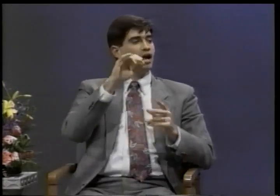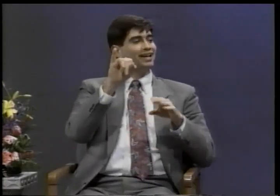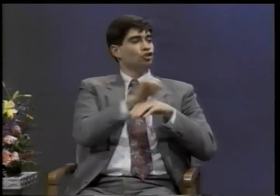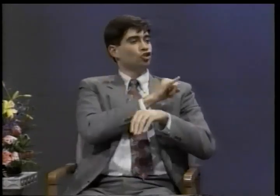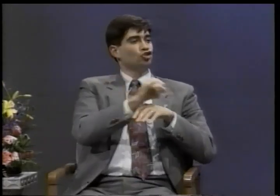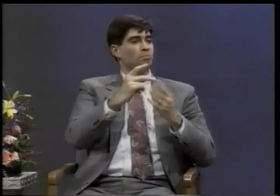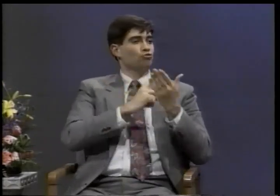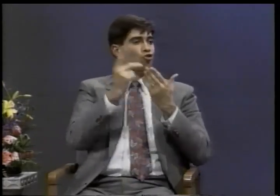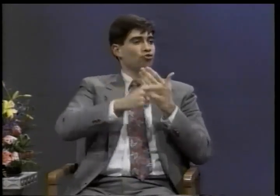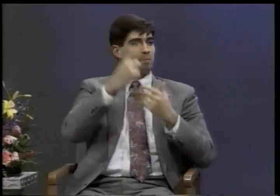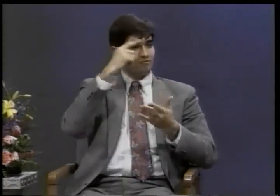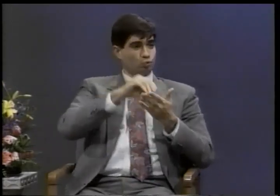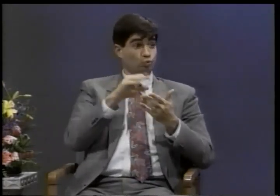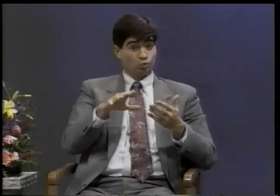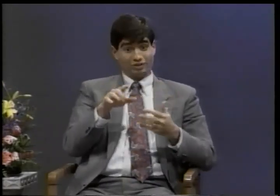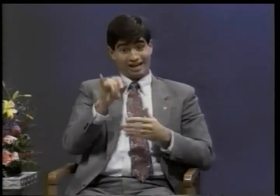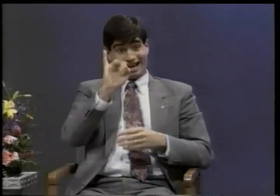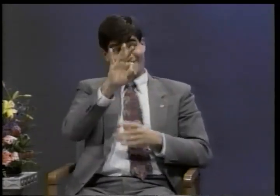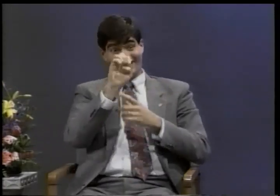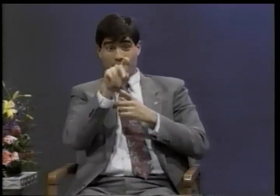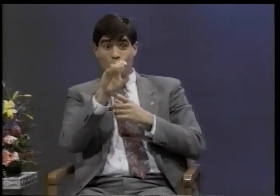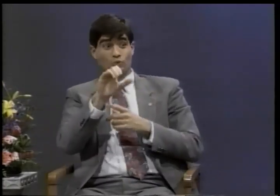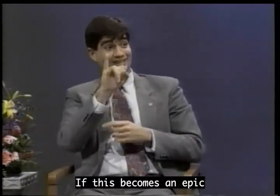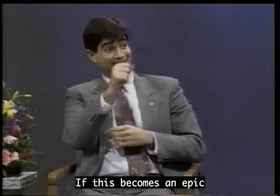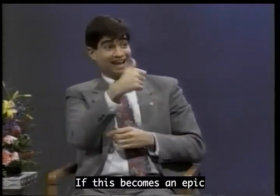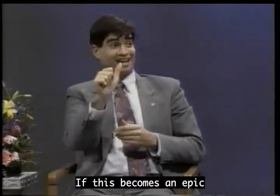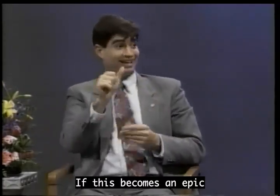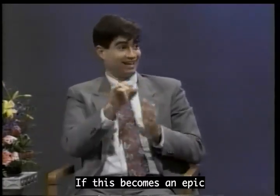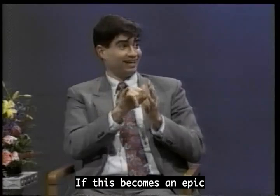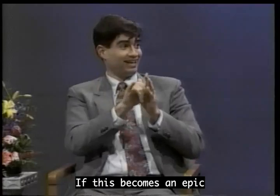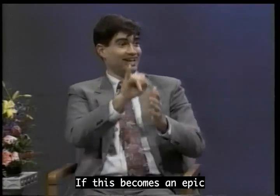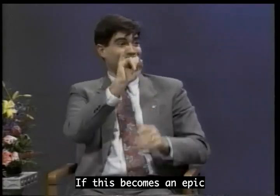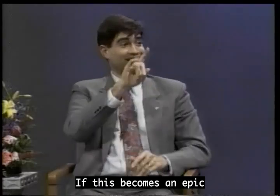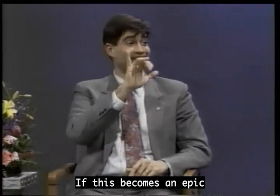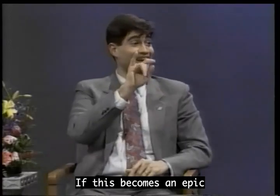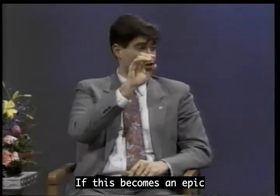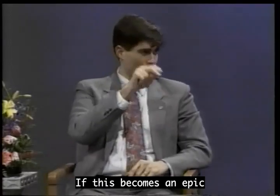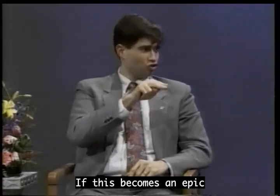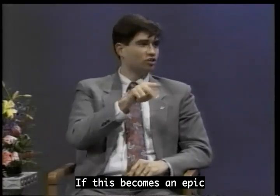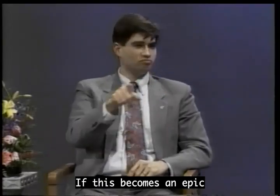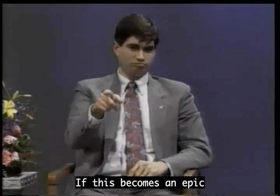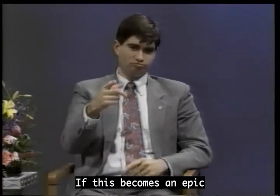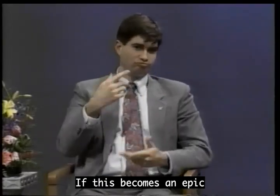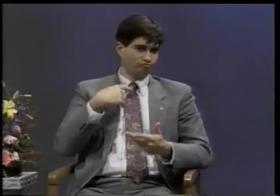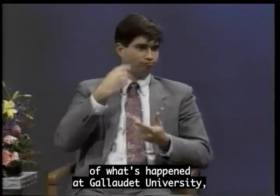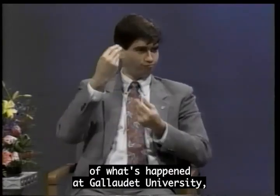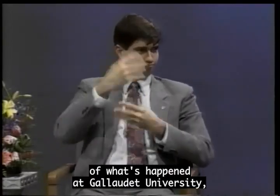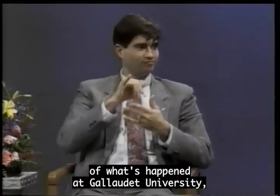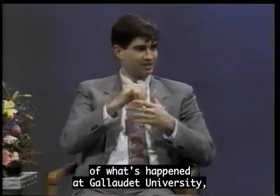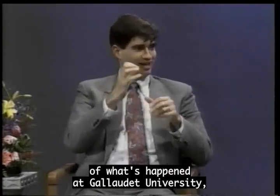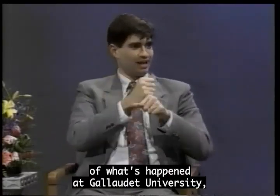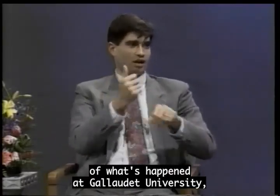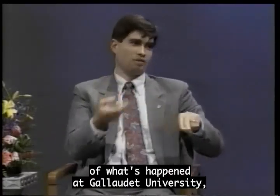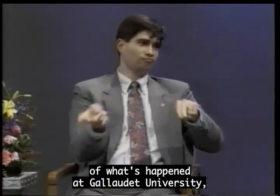If this becomes an epic of what's happened at Gallaudet University, it surely is an indication